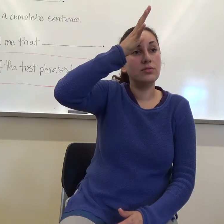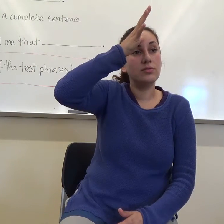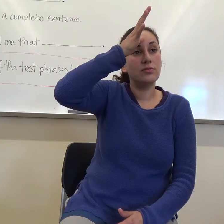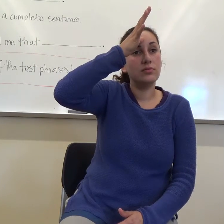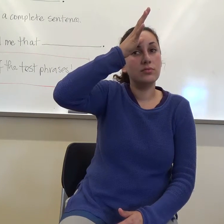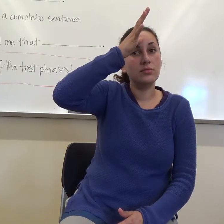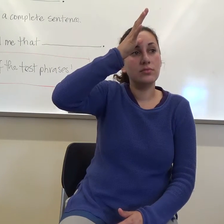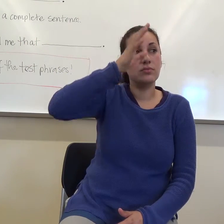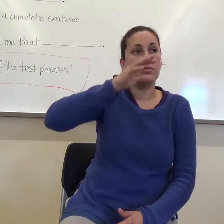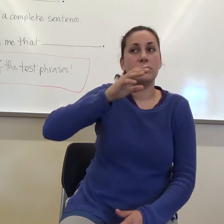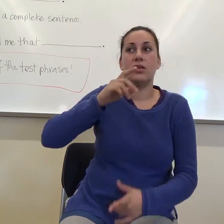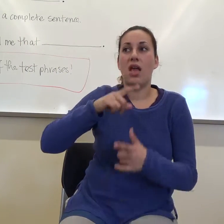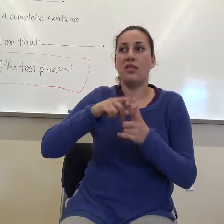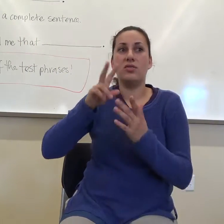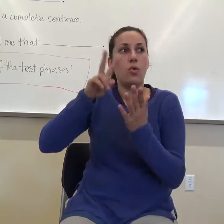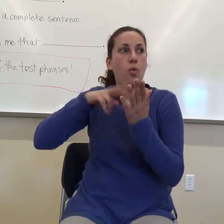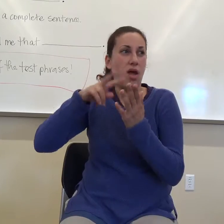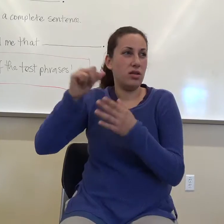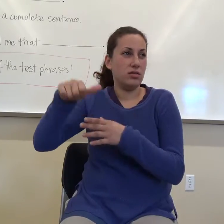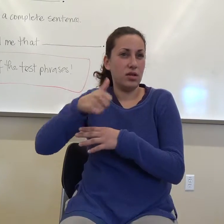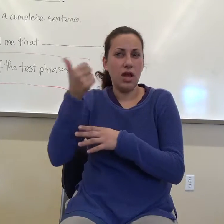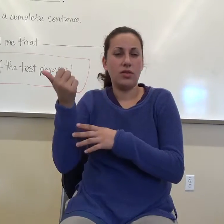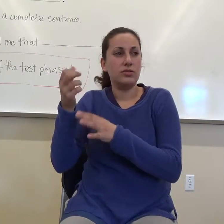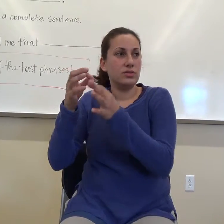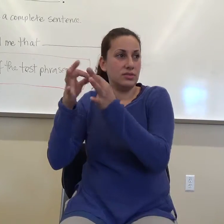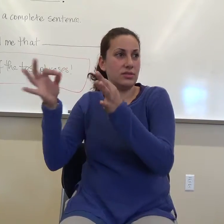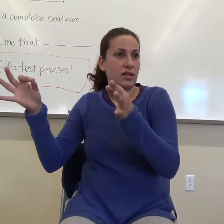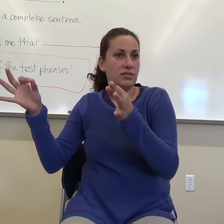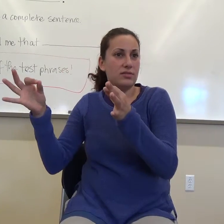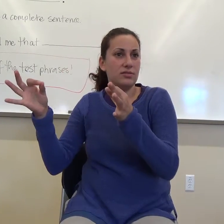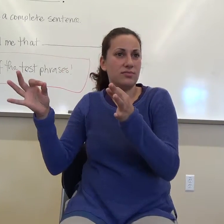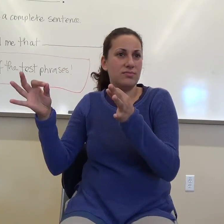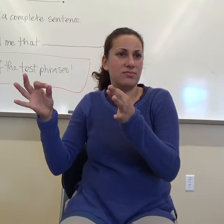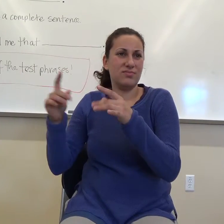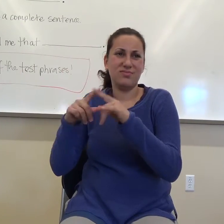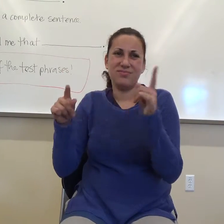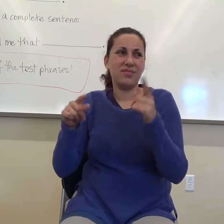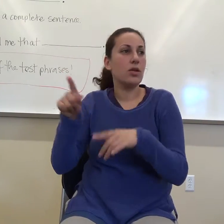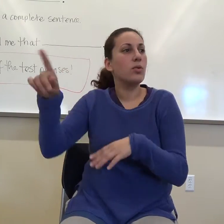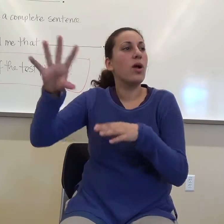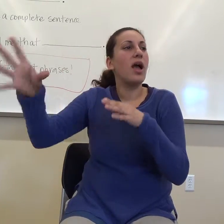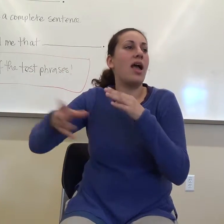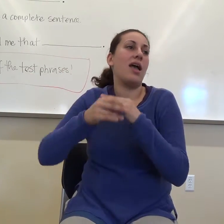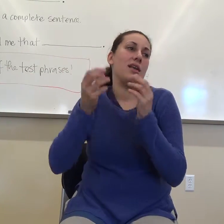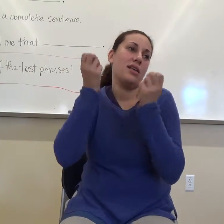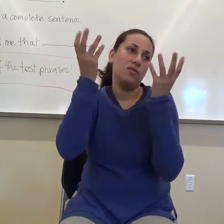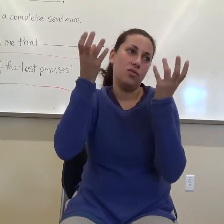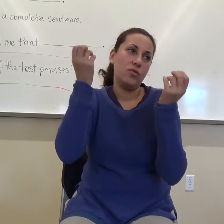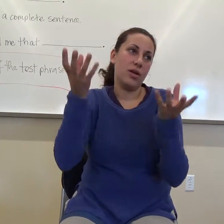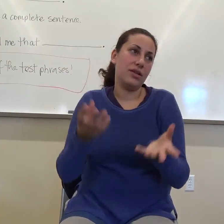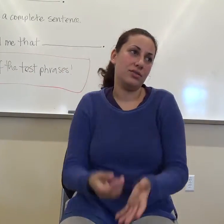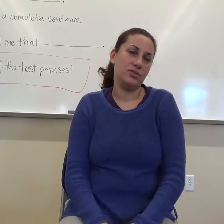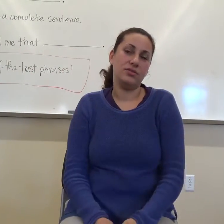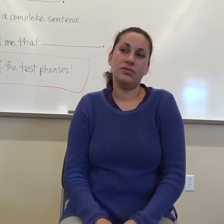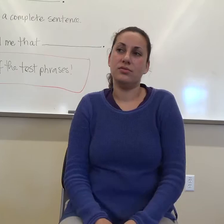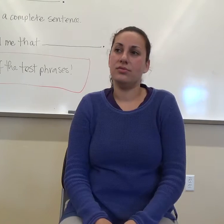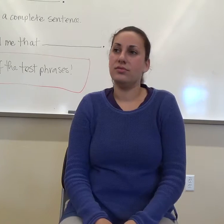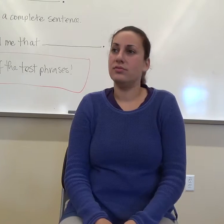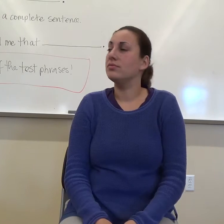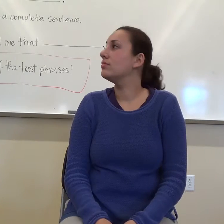read something else into the next sentence that wasn't there. Okay, it's practiced by only a very few parents,